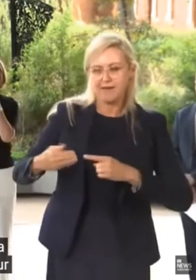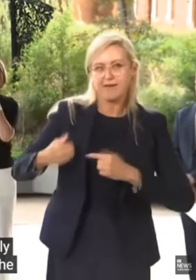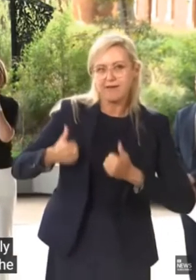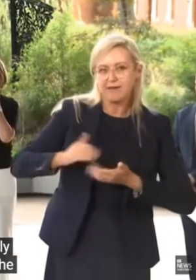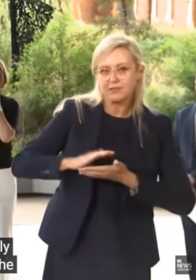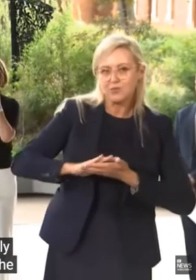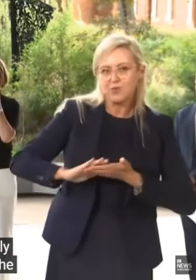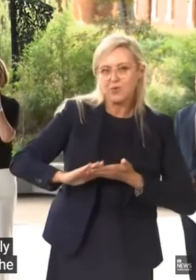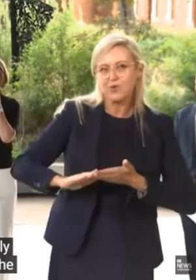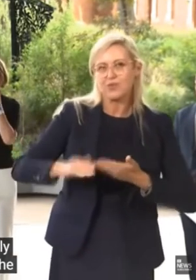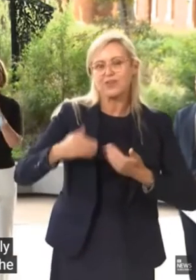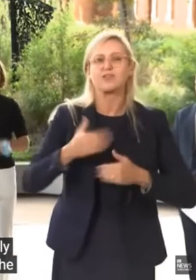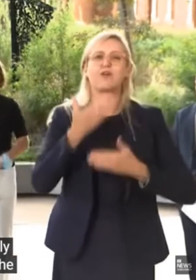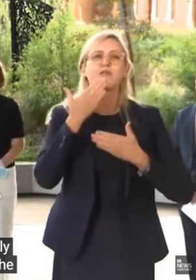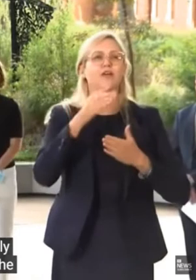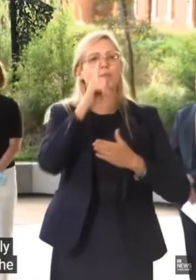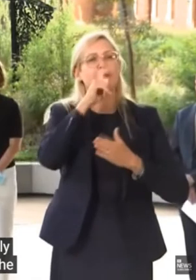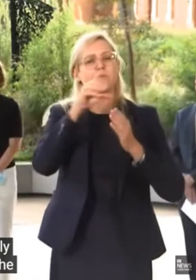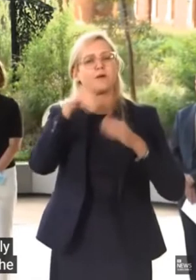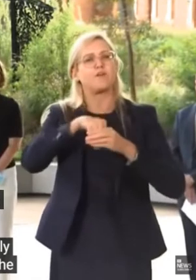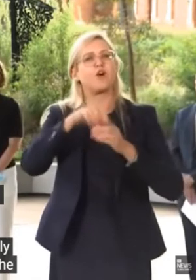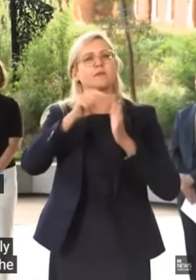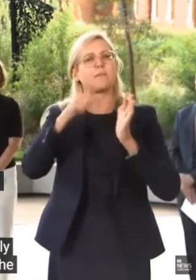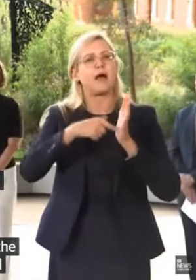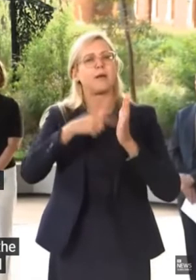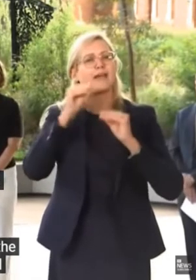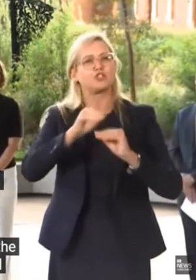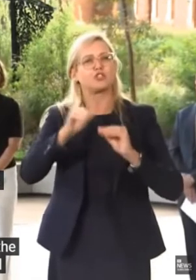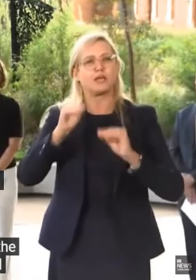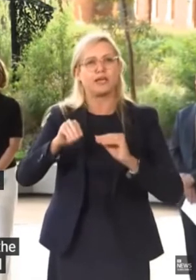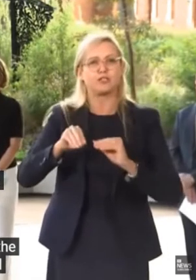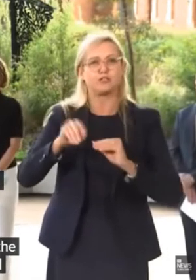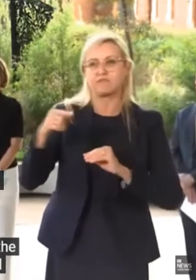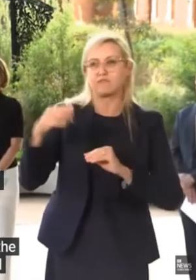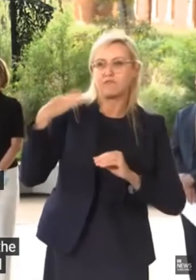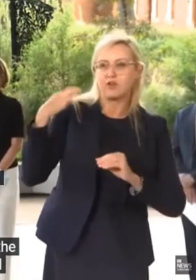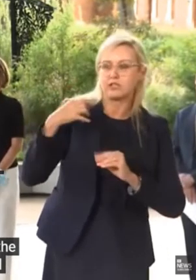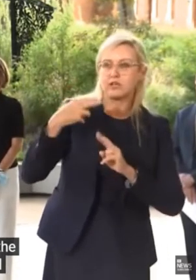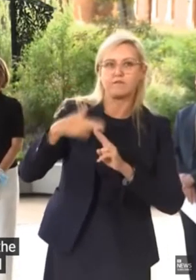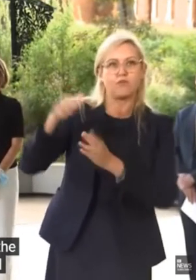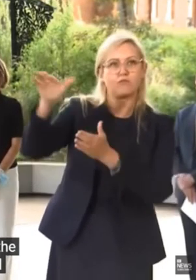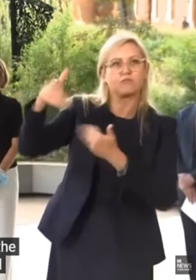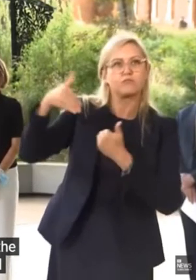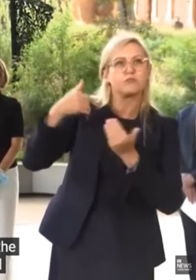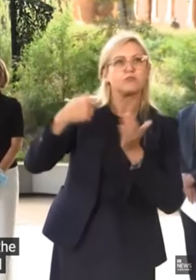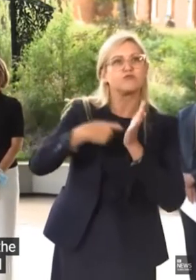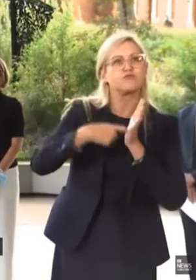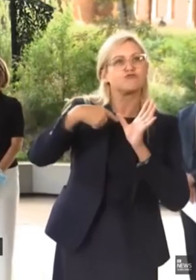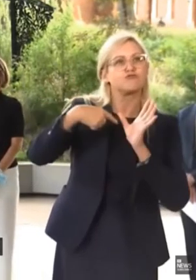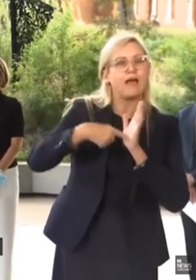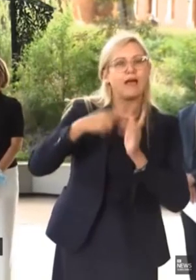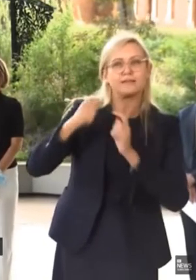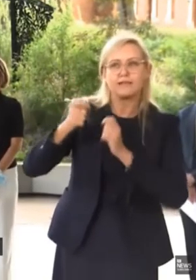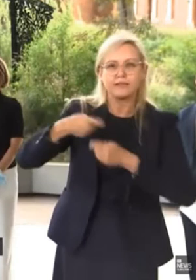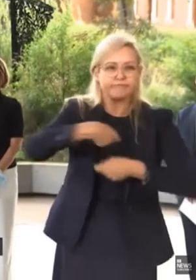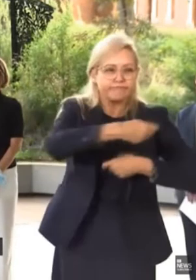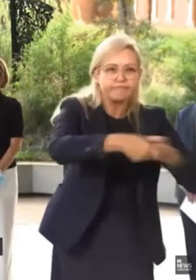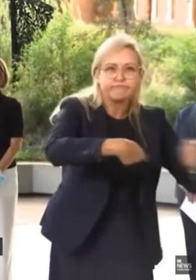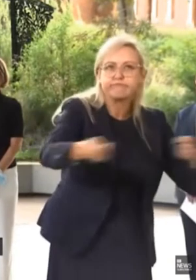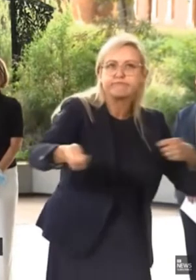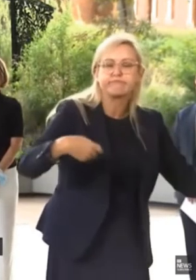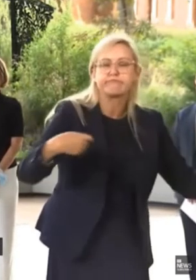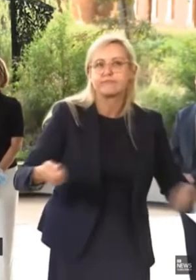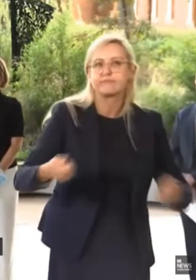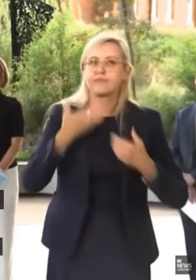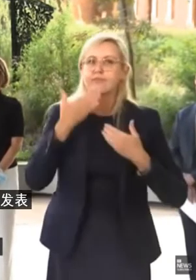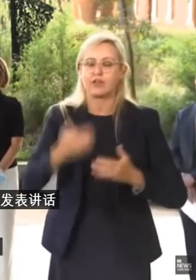again, all the people in the Department of Education who volunteered their time to get those rapid antigen tests out. It's been a phenomenal effort from everyone who's